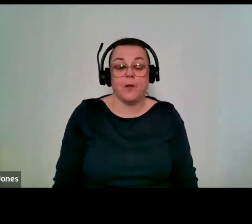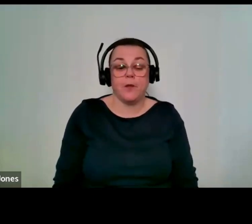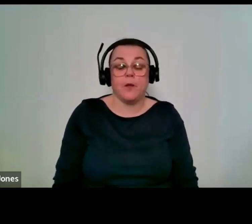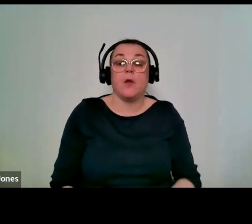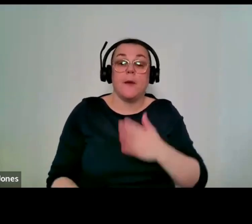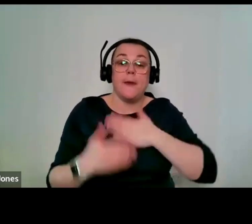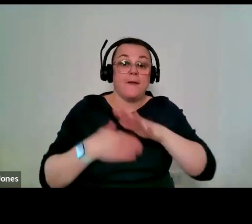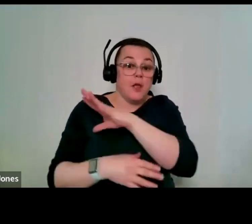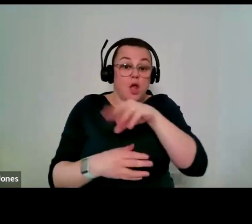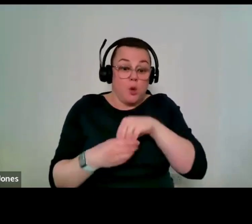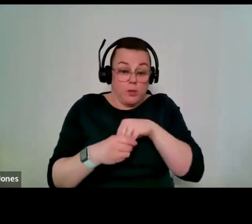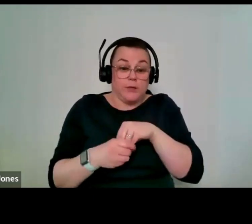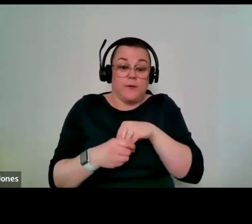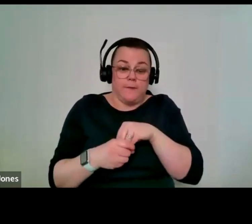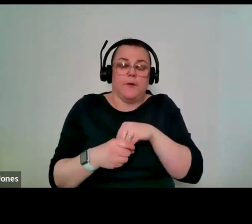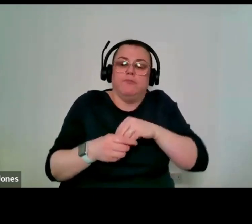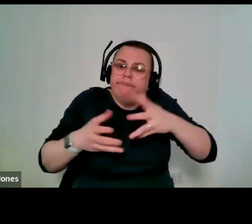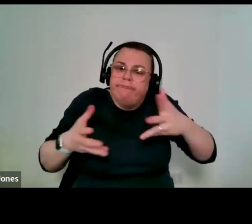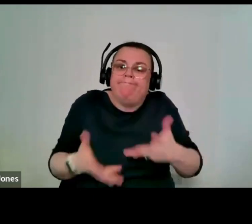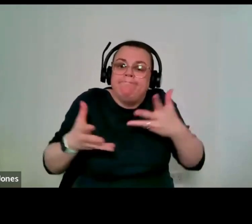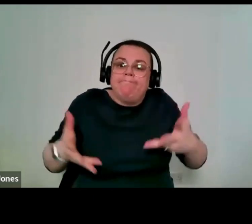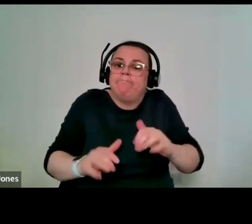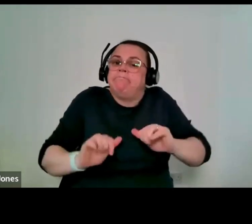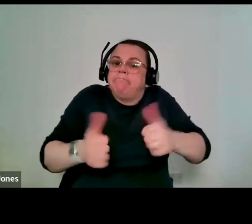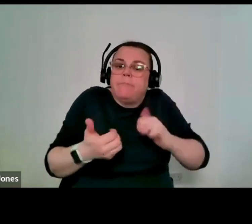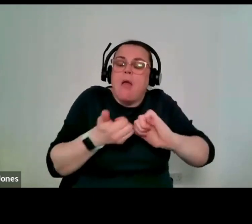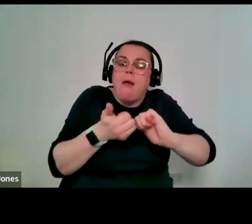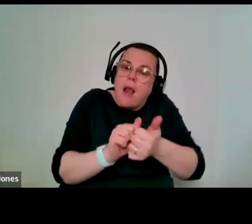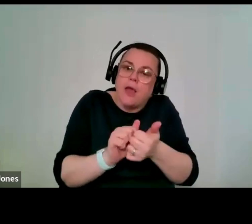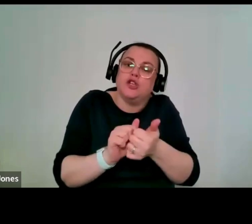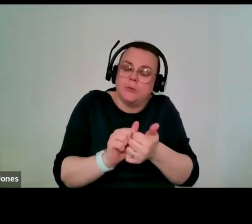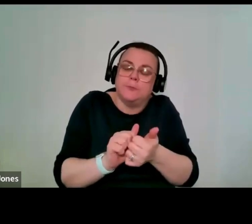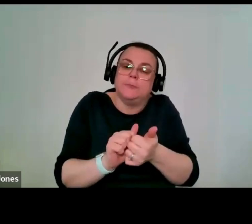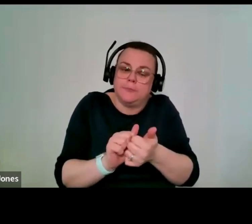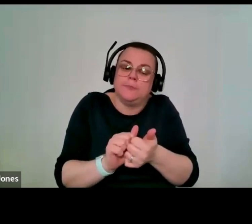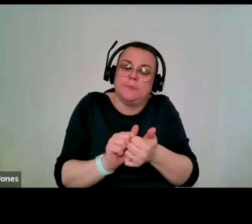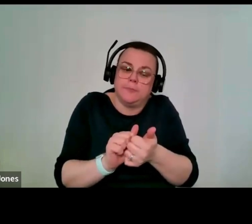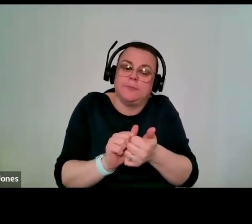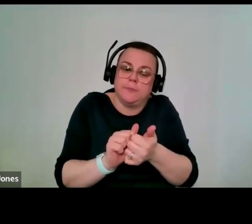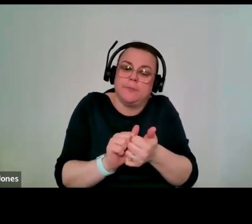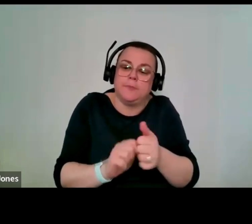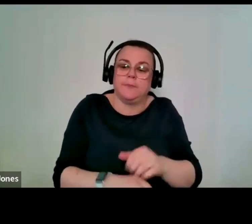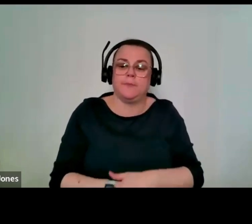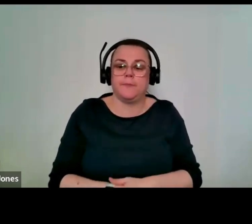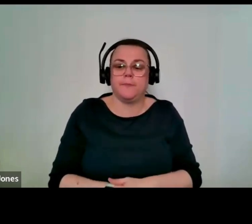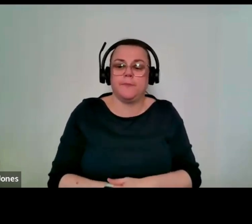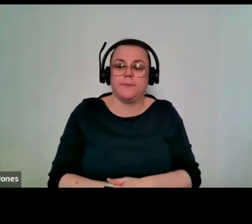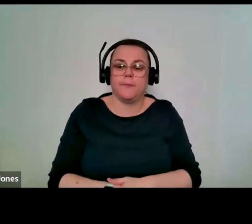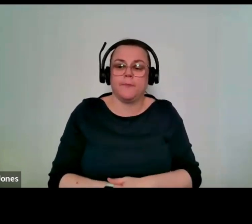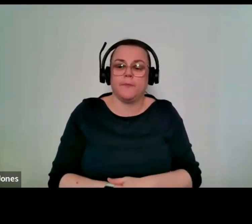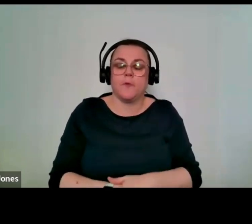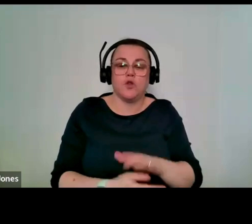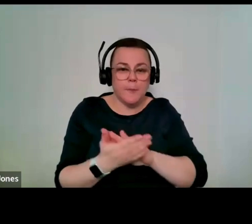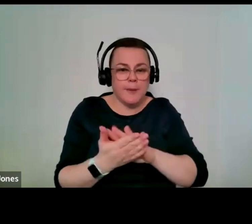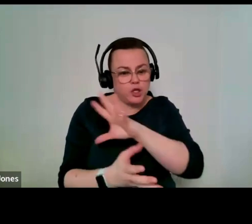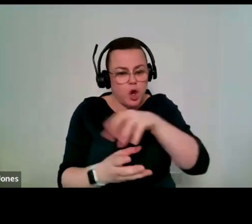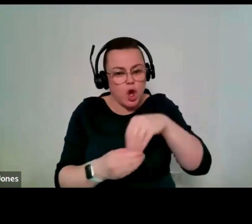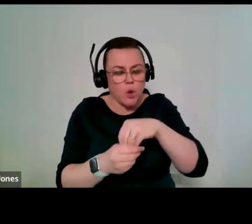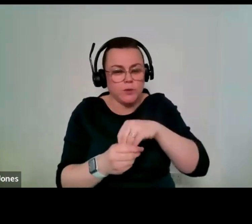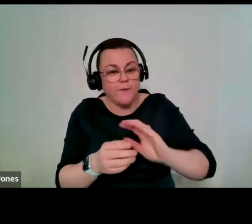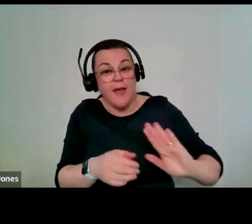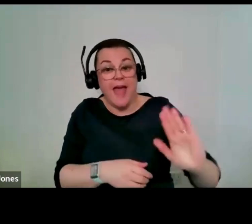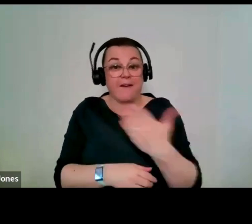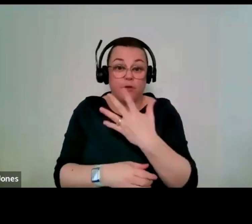Inclusive behaviours will foster real allyship in the workplace, being inclusive of everyone in